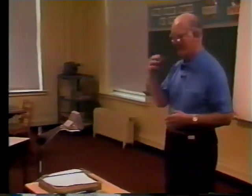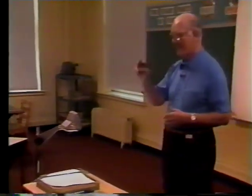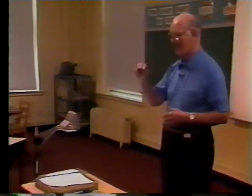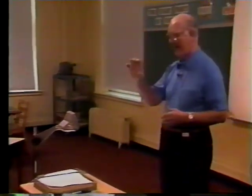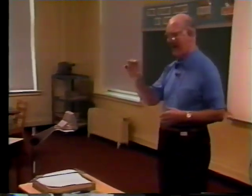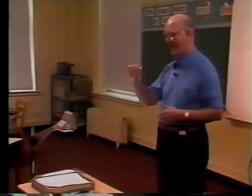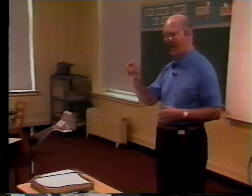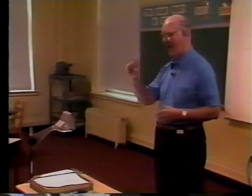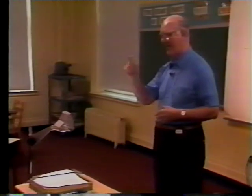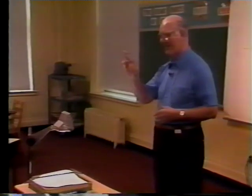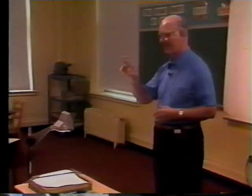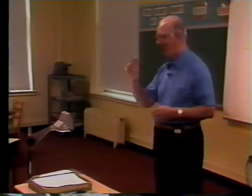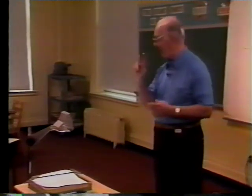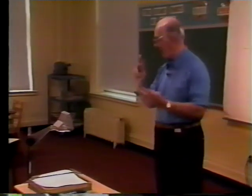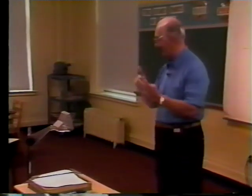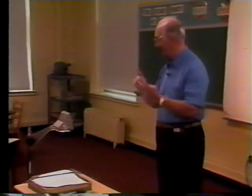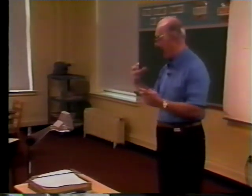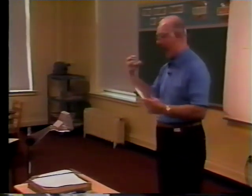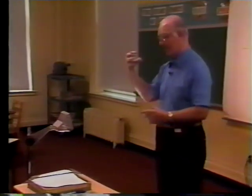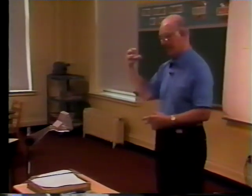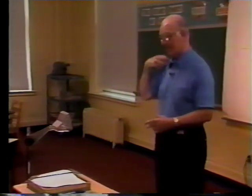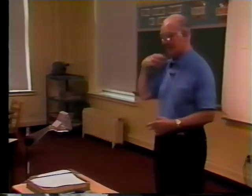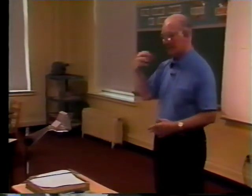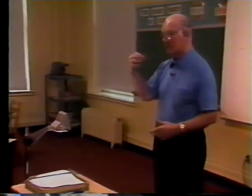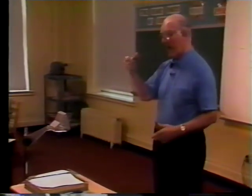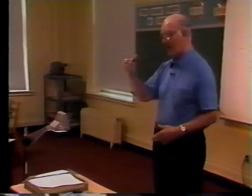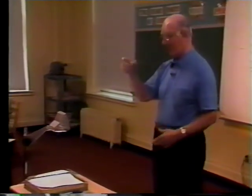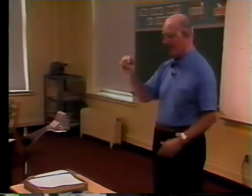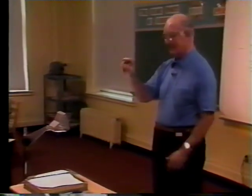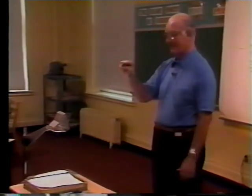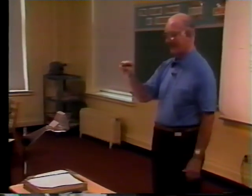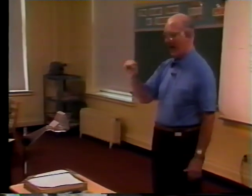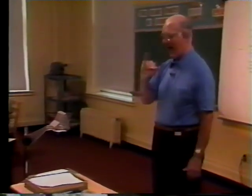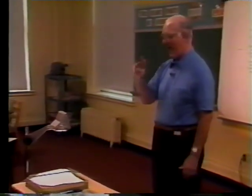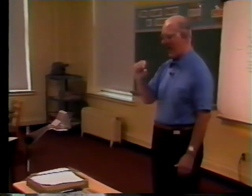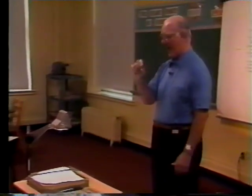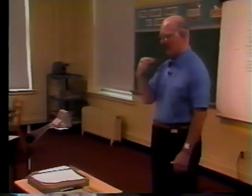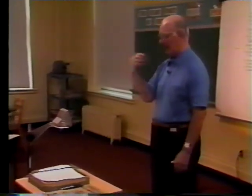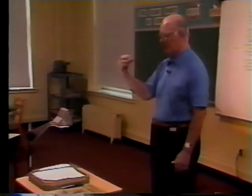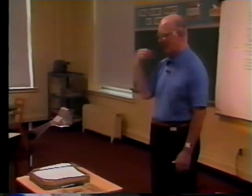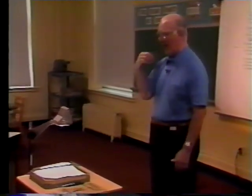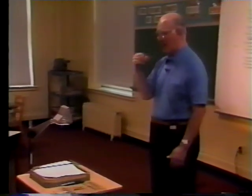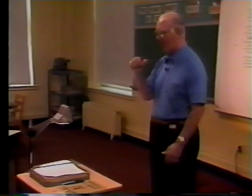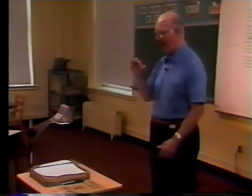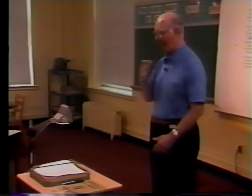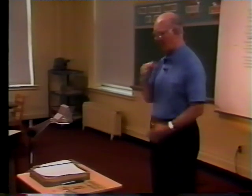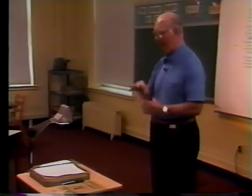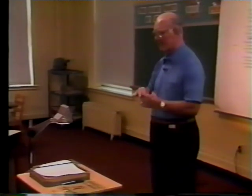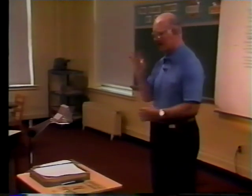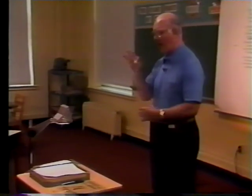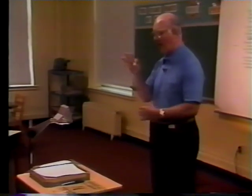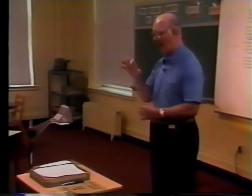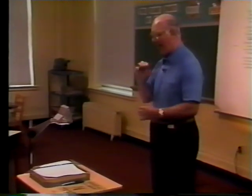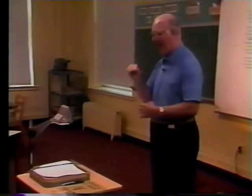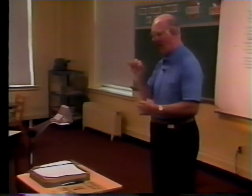General MacArthur, perfect, Captain, General. I am the general of my soul and of